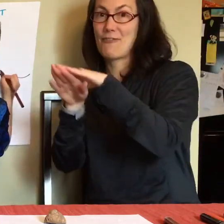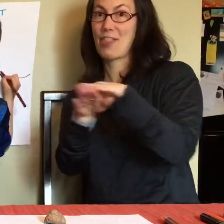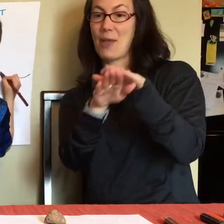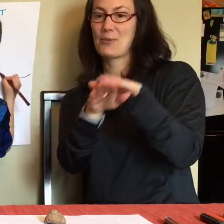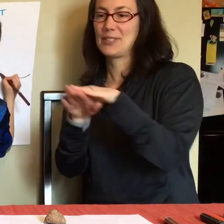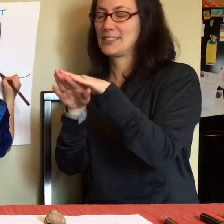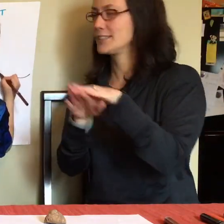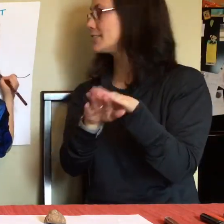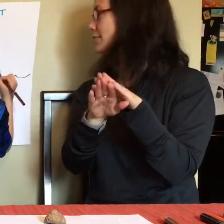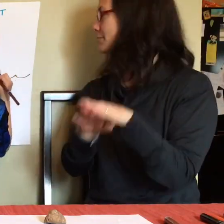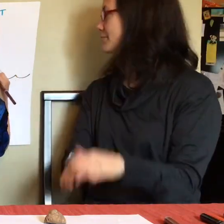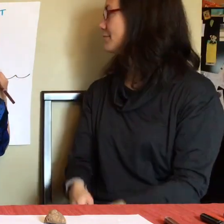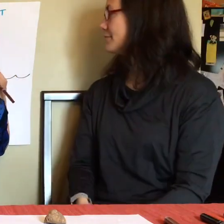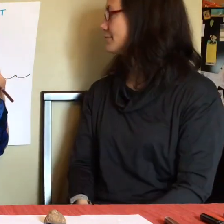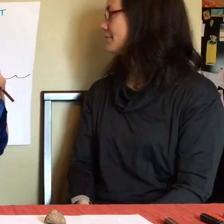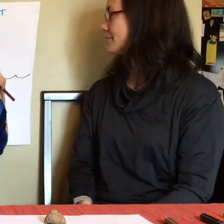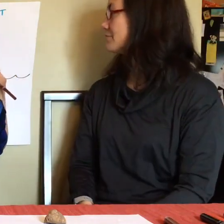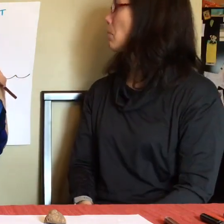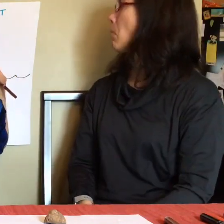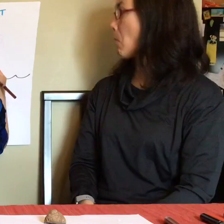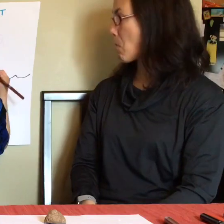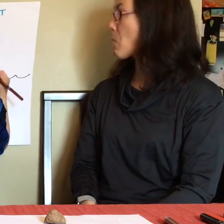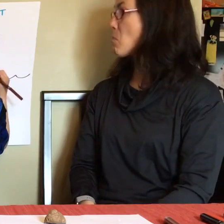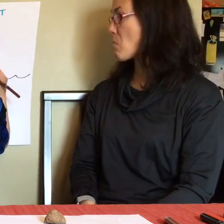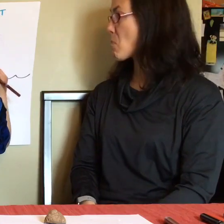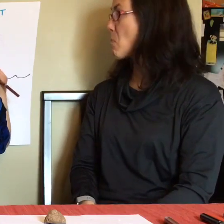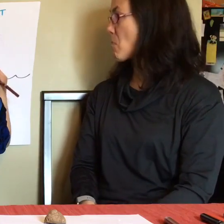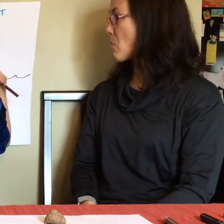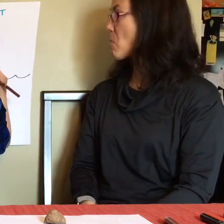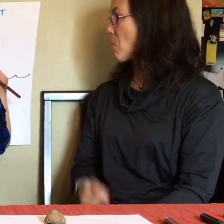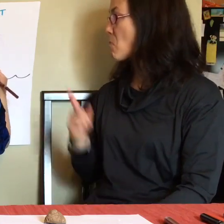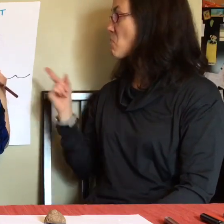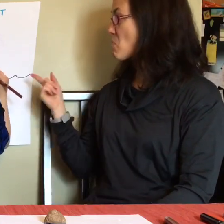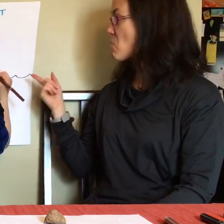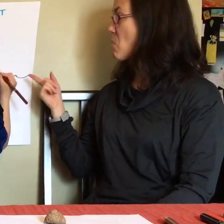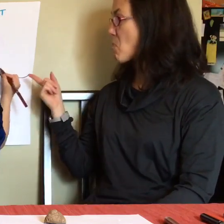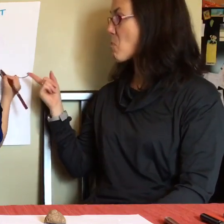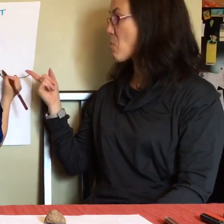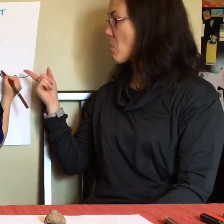I'm floating on the That's a good idea. and then spikes because it kind of